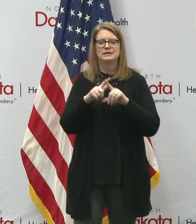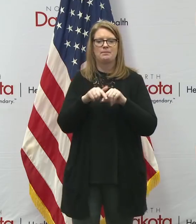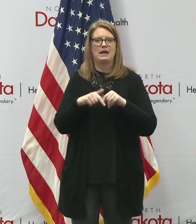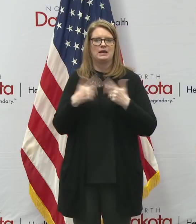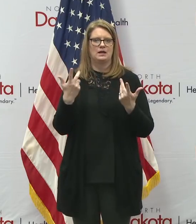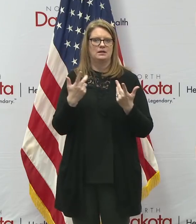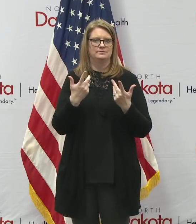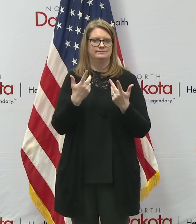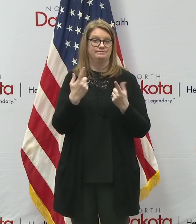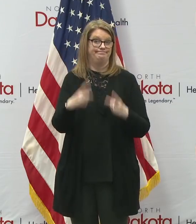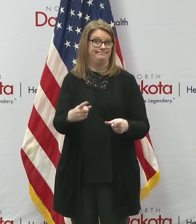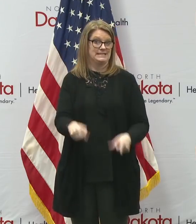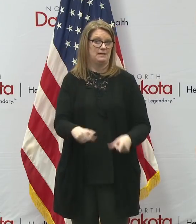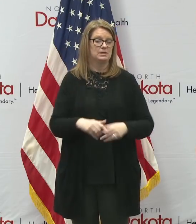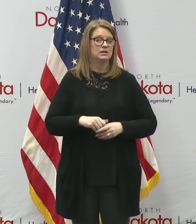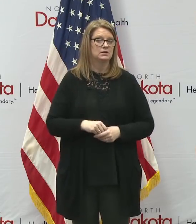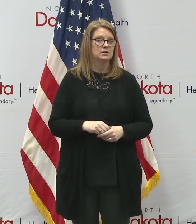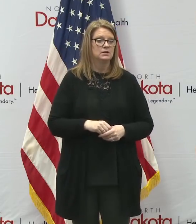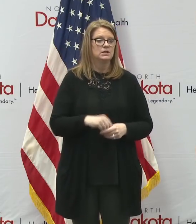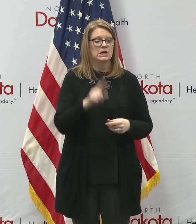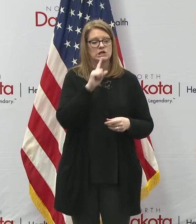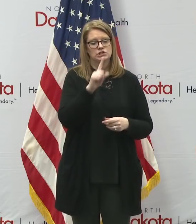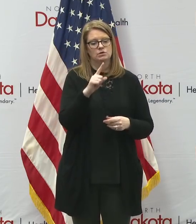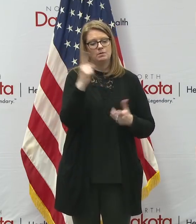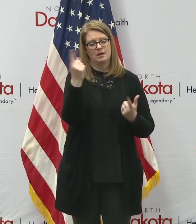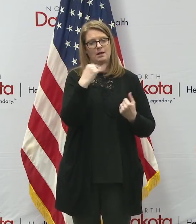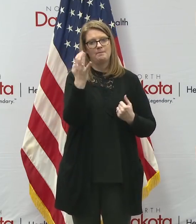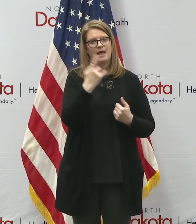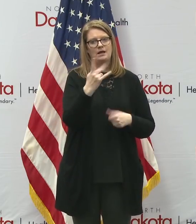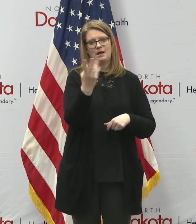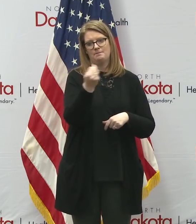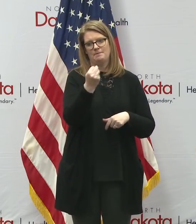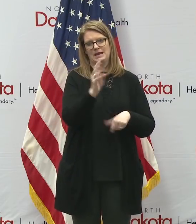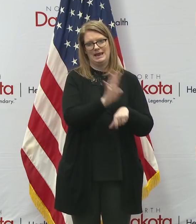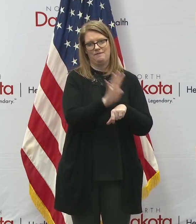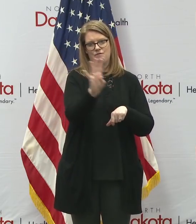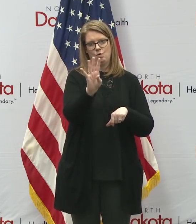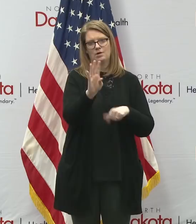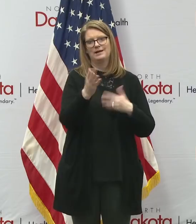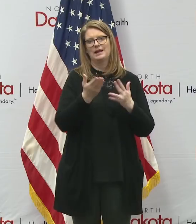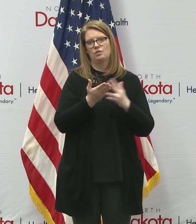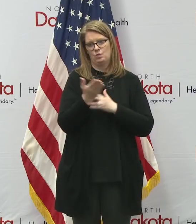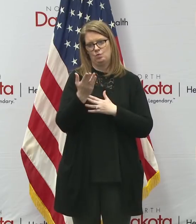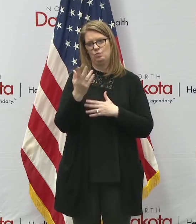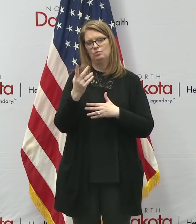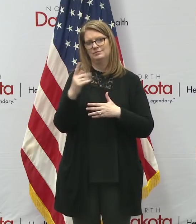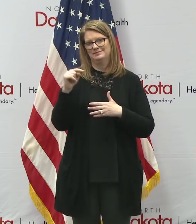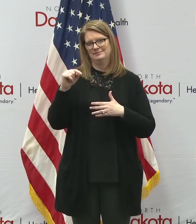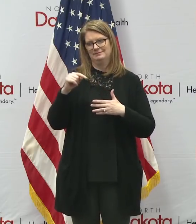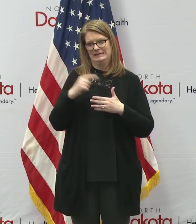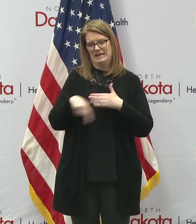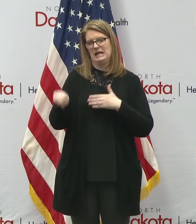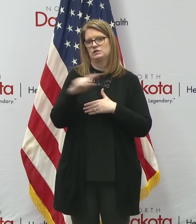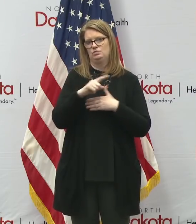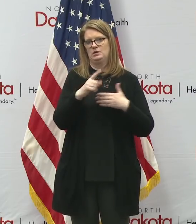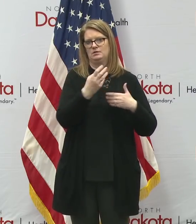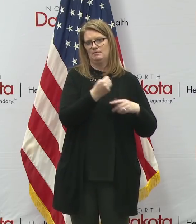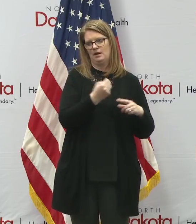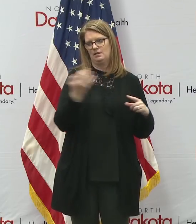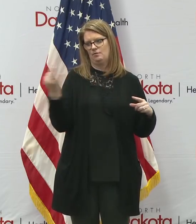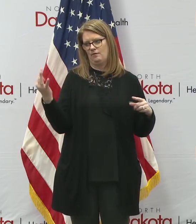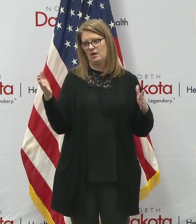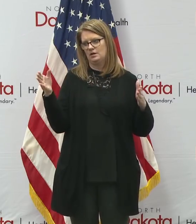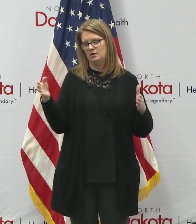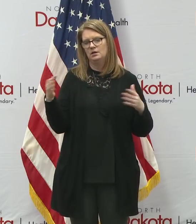things are unfolding. For sure, we're going to be back on Monday at 4 and throughout all next week. But as we are in the